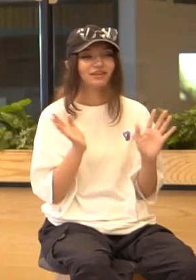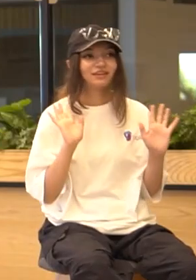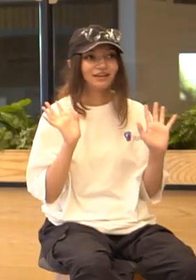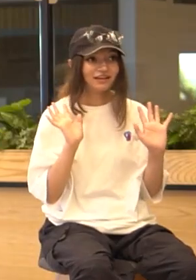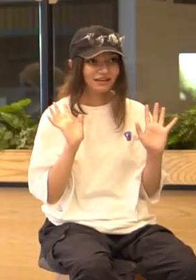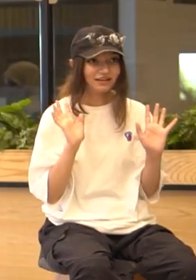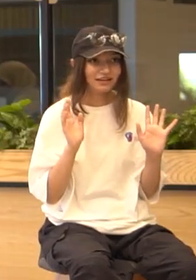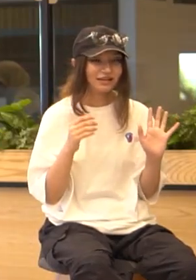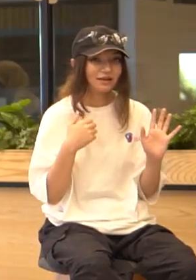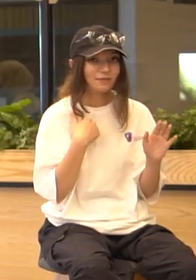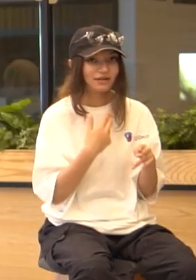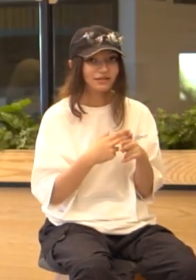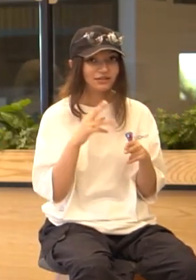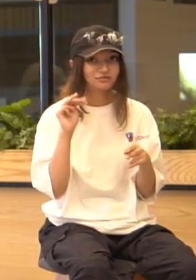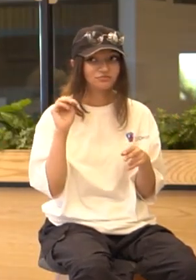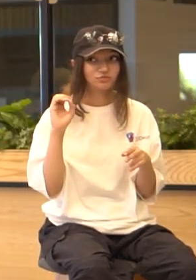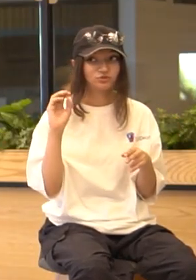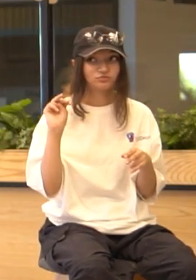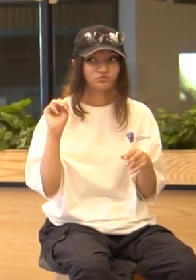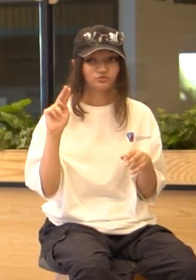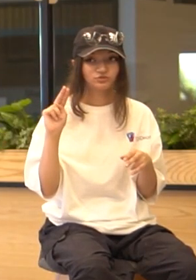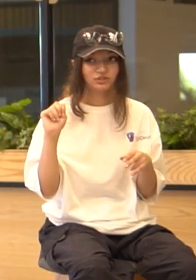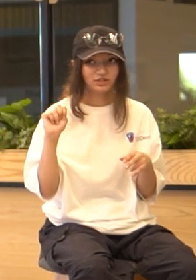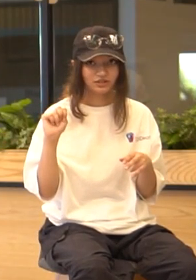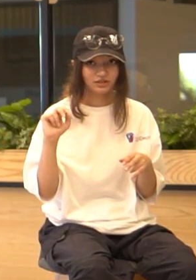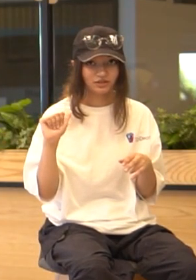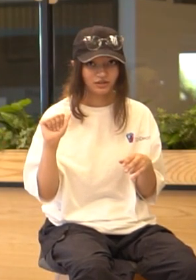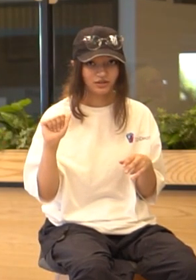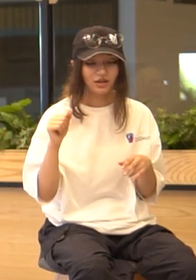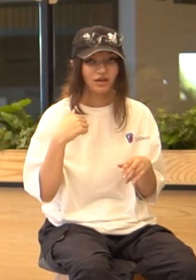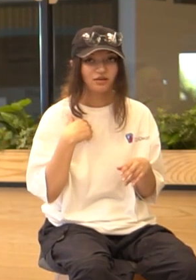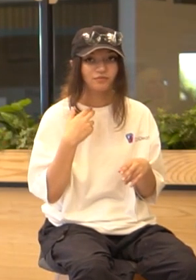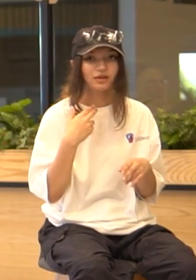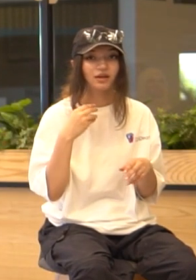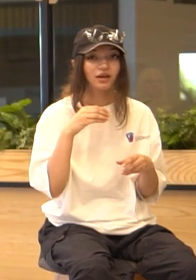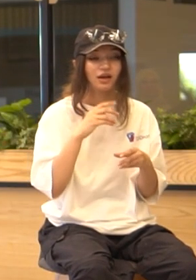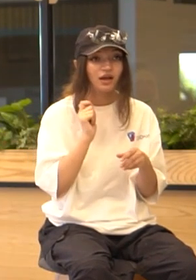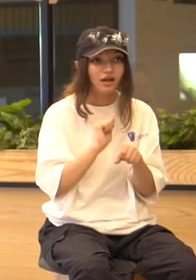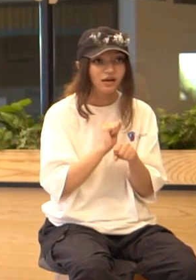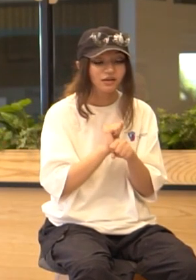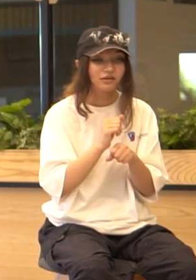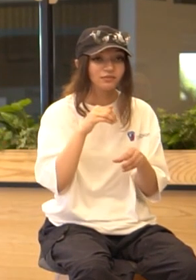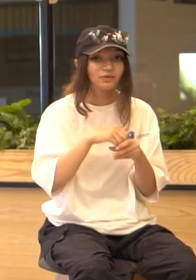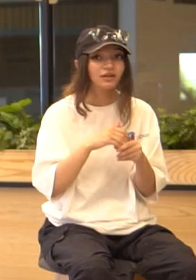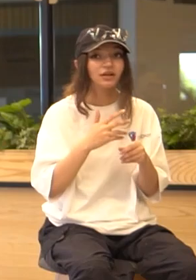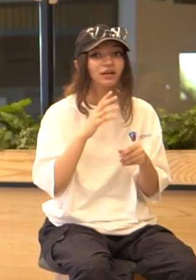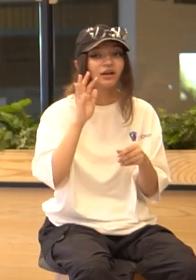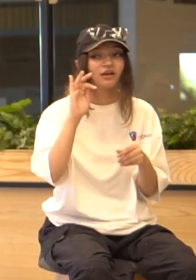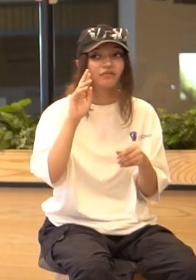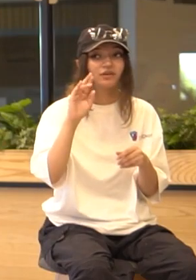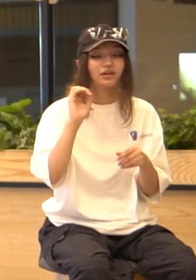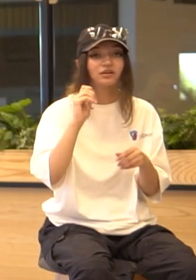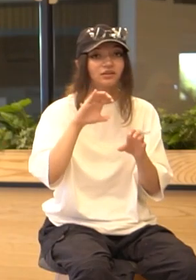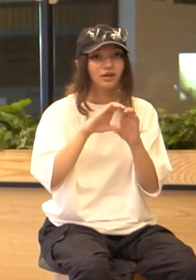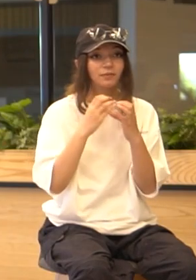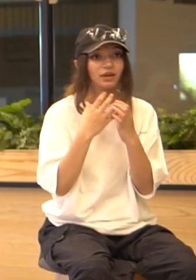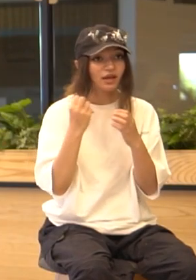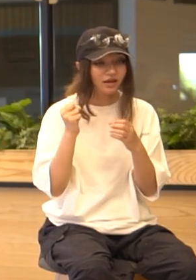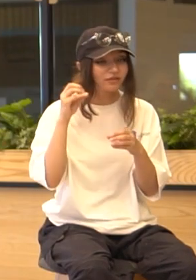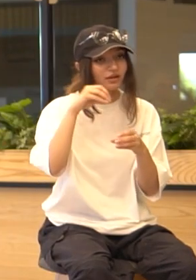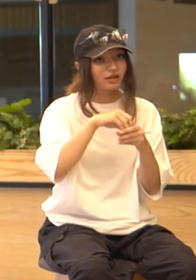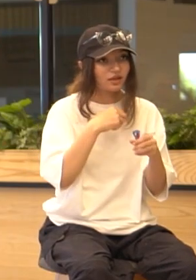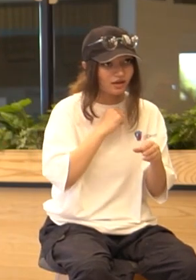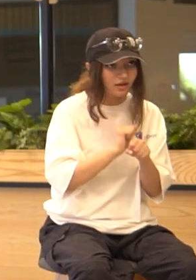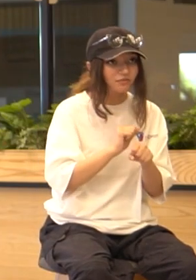Hi guys, I am Momina. I am currently a creative director at Front Matter, like Aruj mentioned. And I'm also a